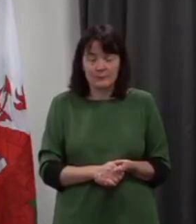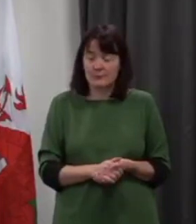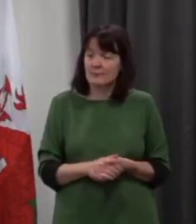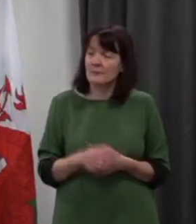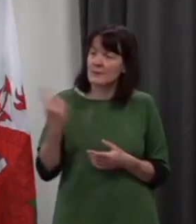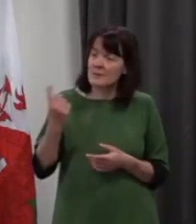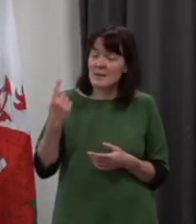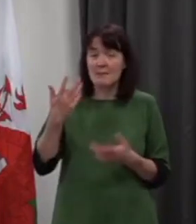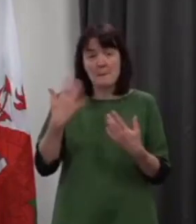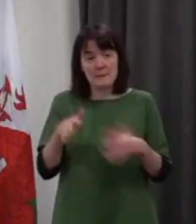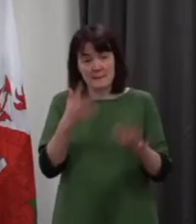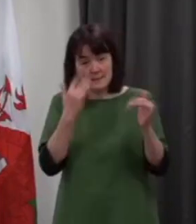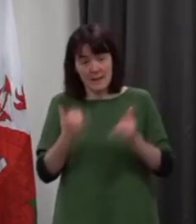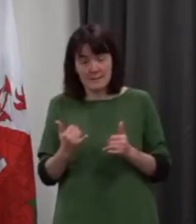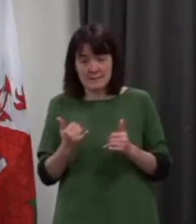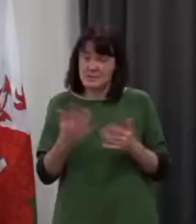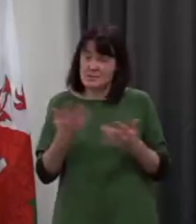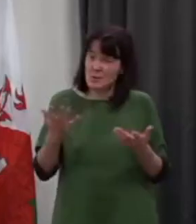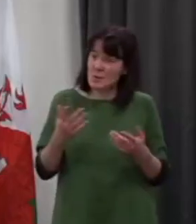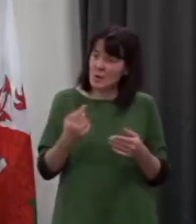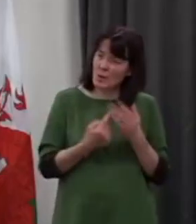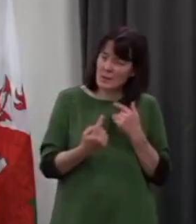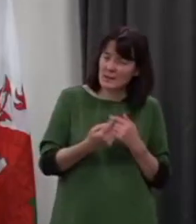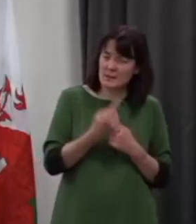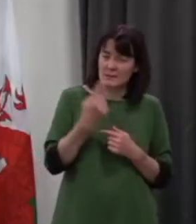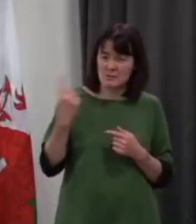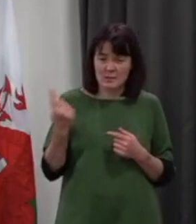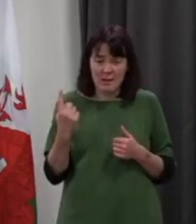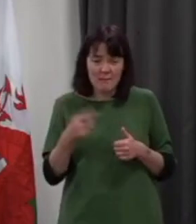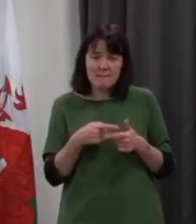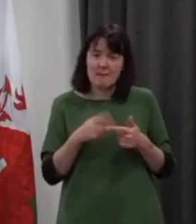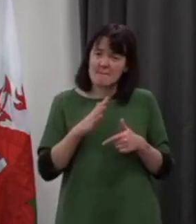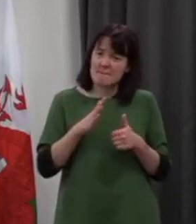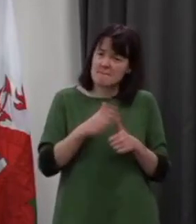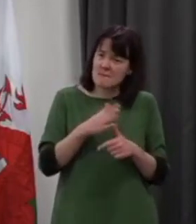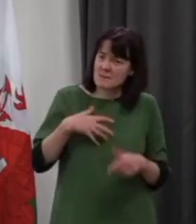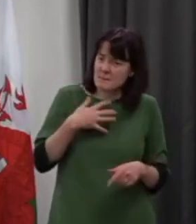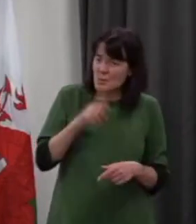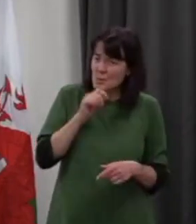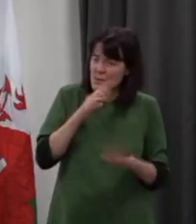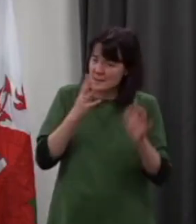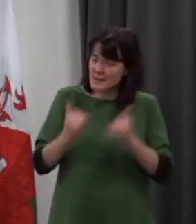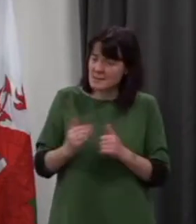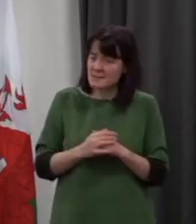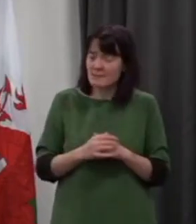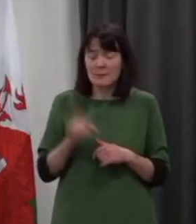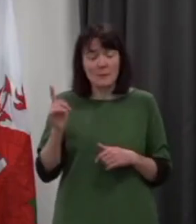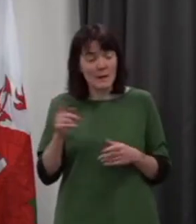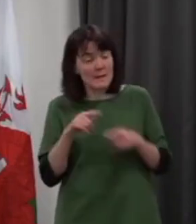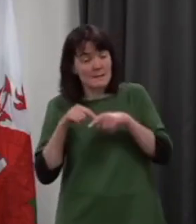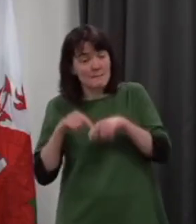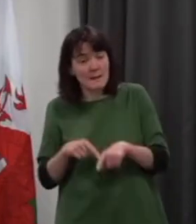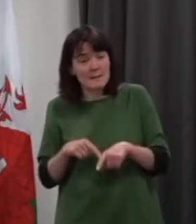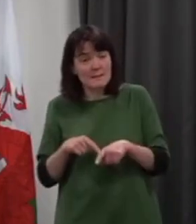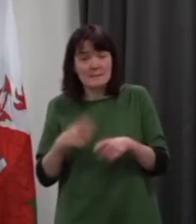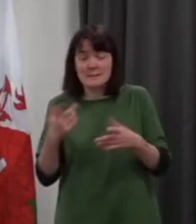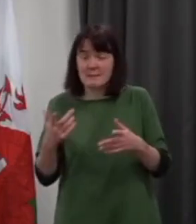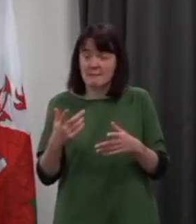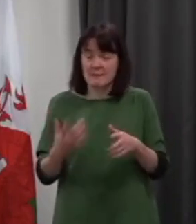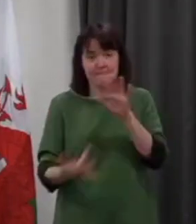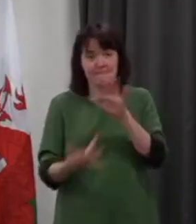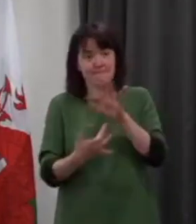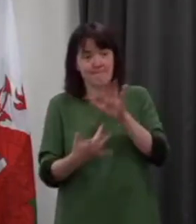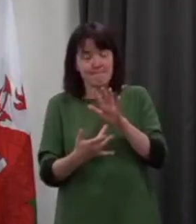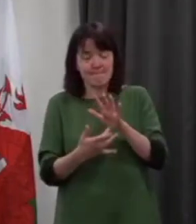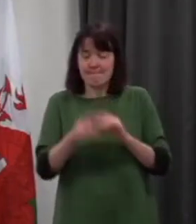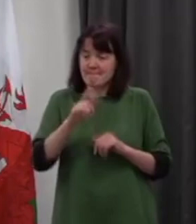Receive the test as a priority? It's about whether they're key or critical to the national effort that we're taking through COVID-19. So just